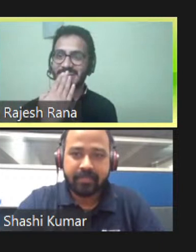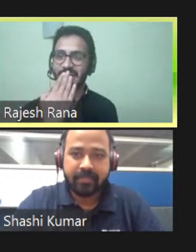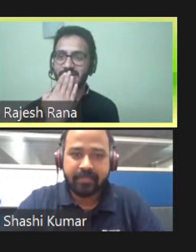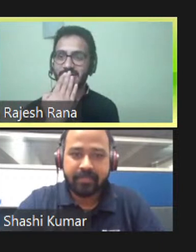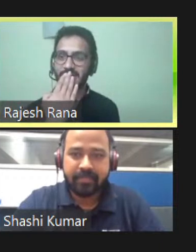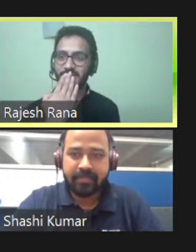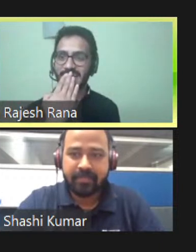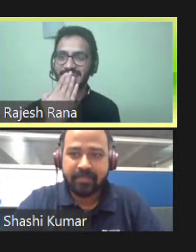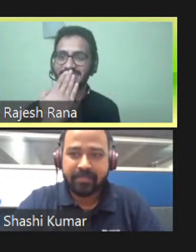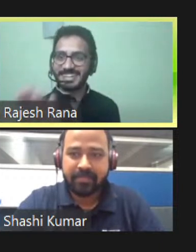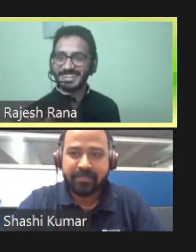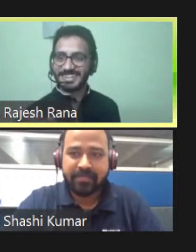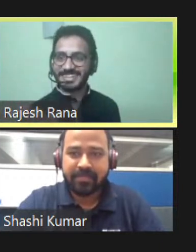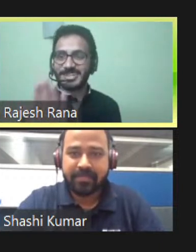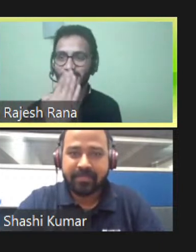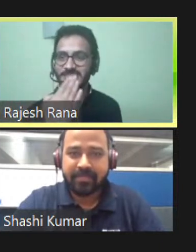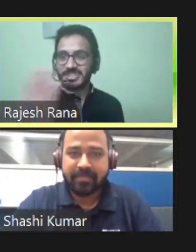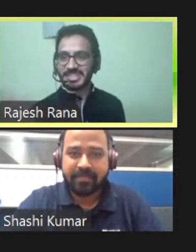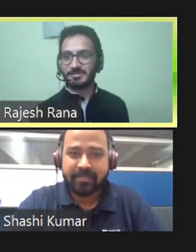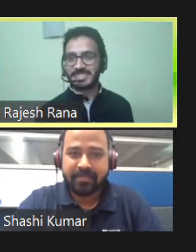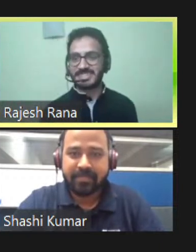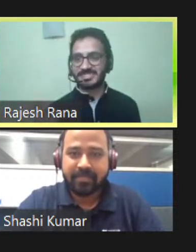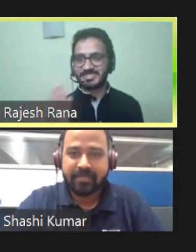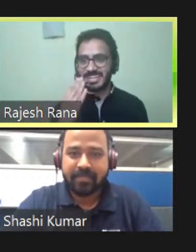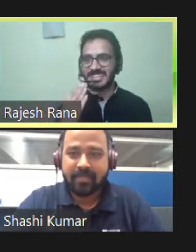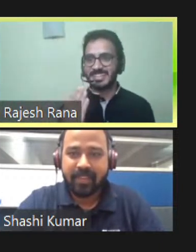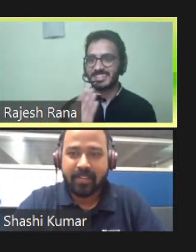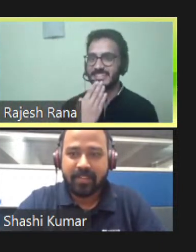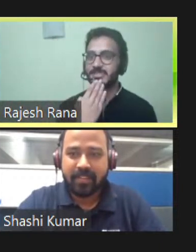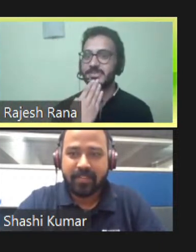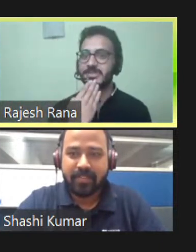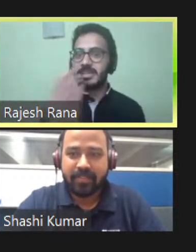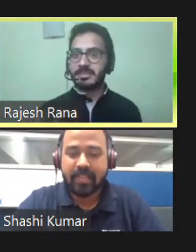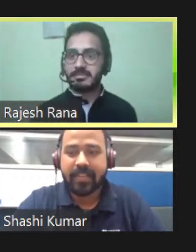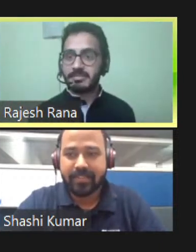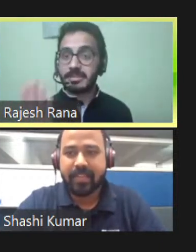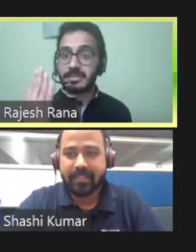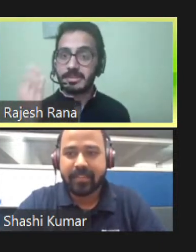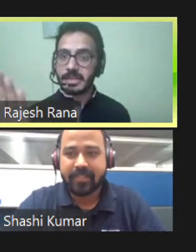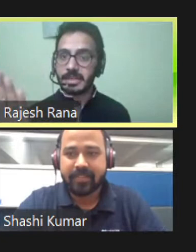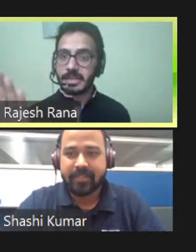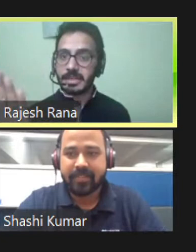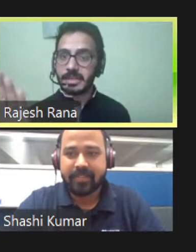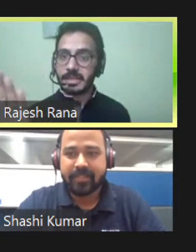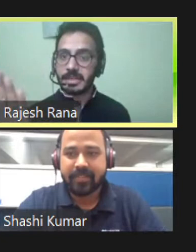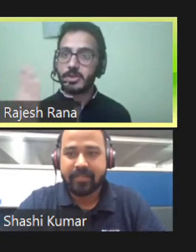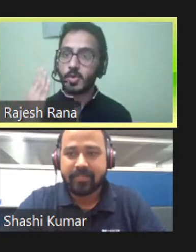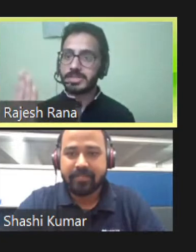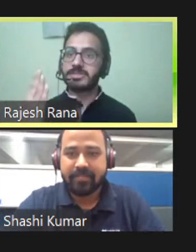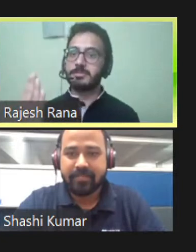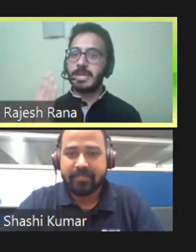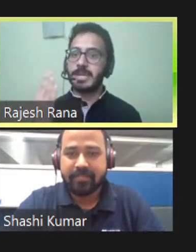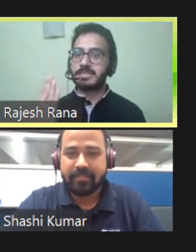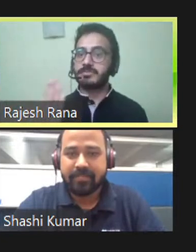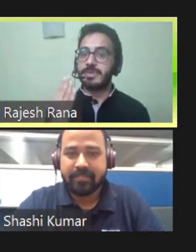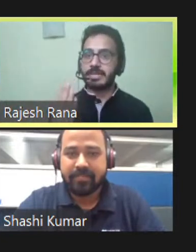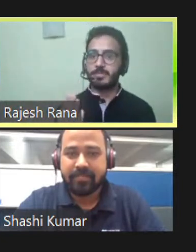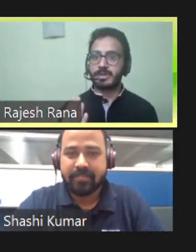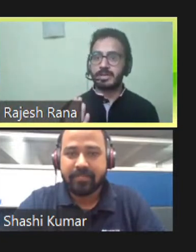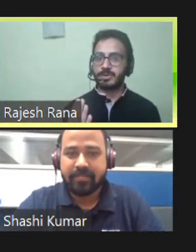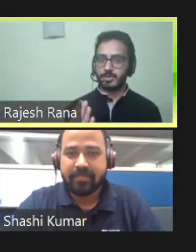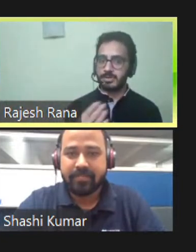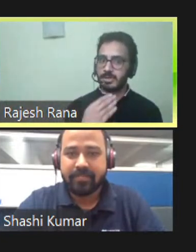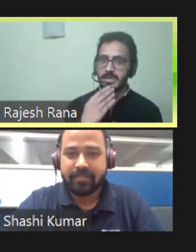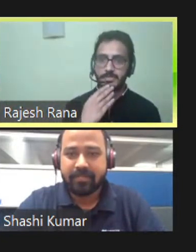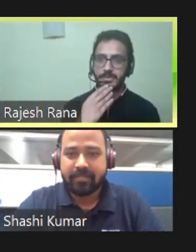hand on the lips and say, so it changed the message, right? So the location plays a very important